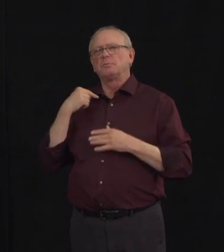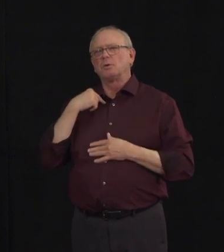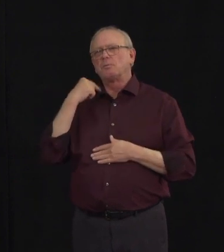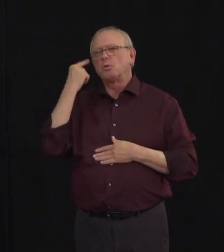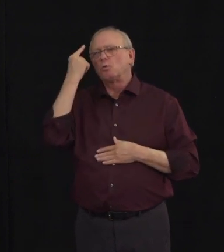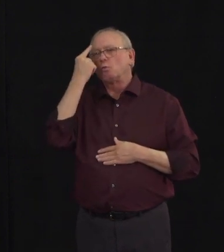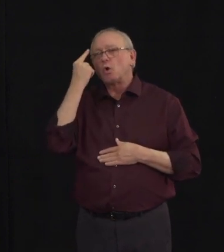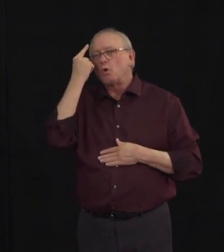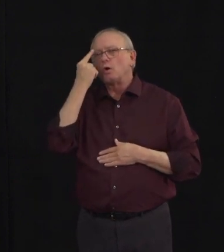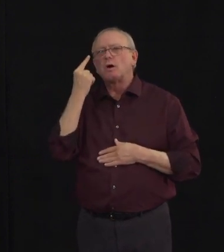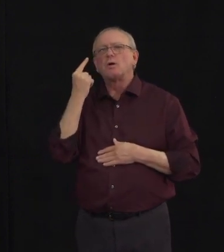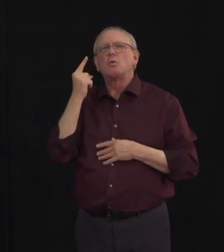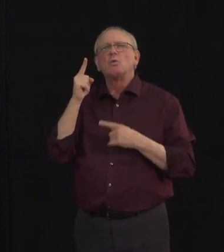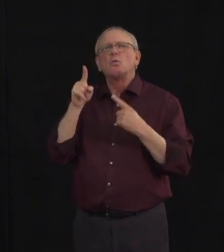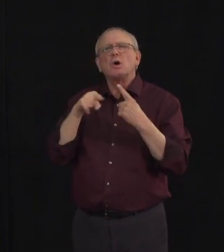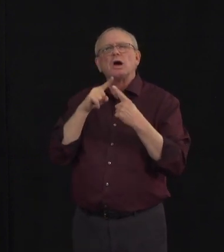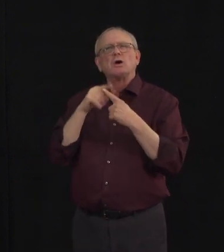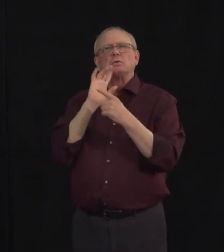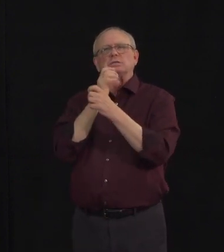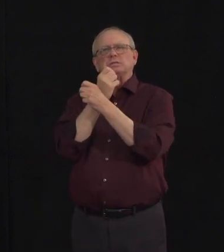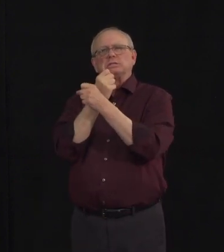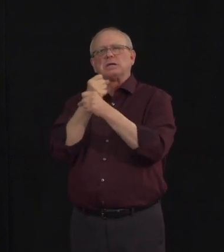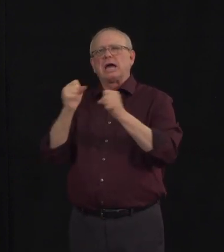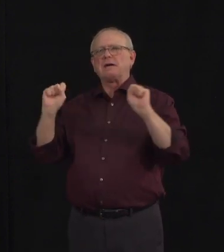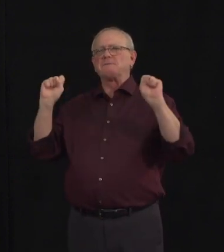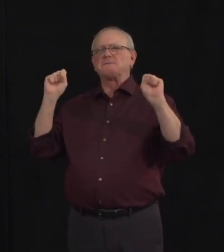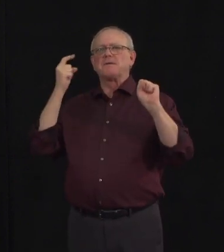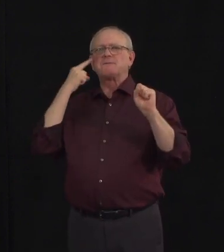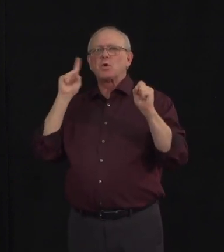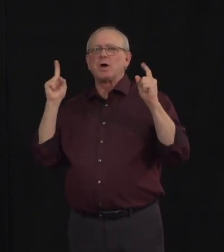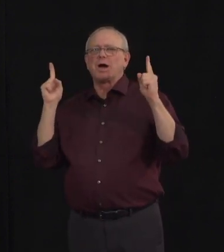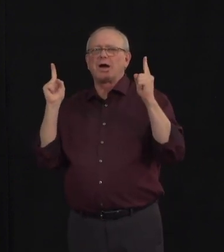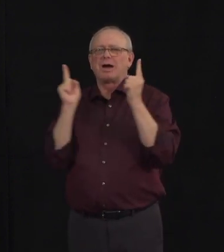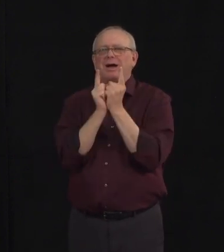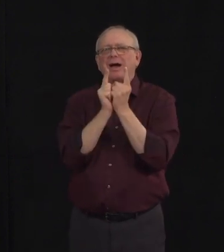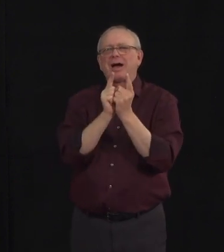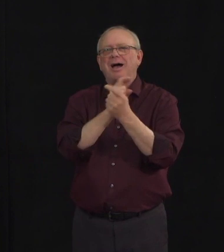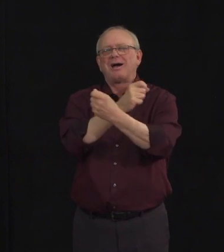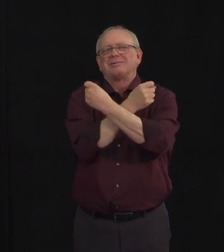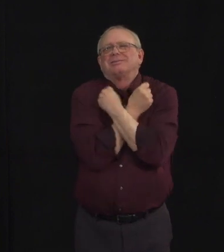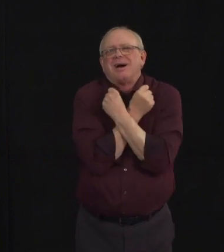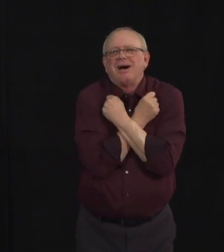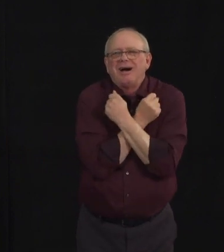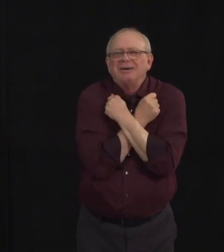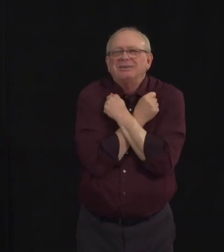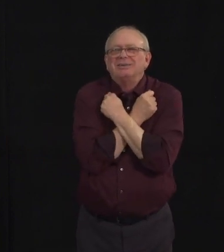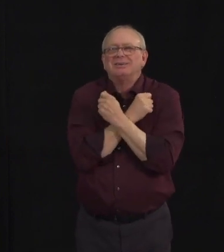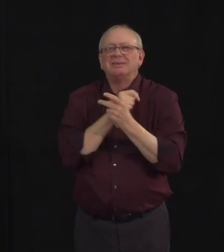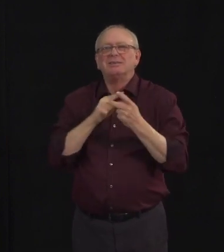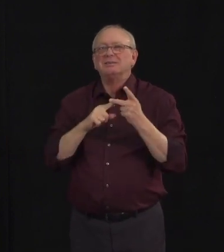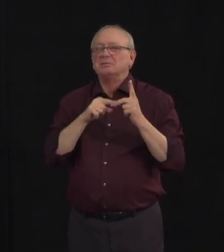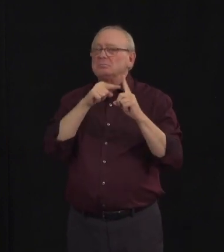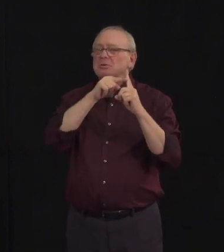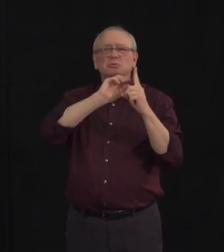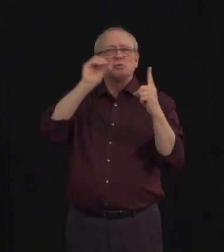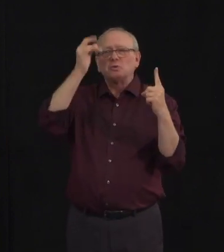distance of asymptomatic family members, significant others, and friends who do live outside the household.